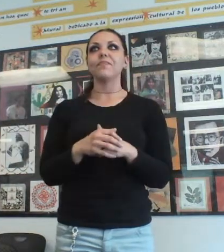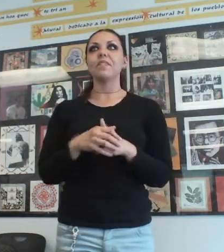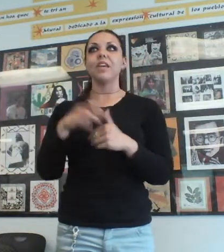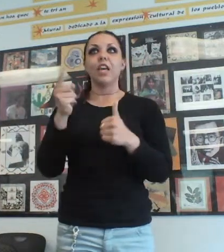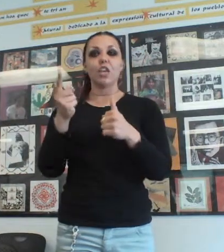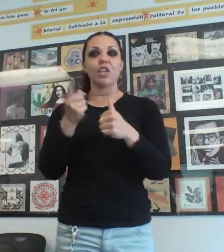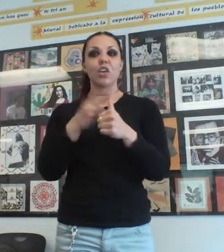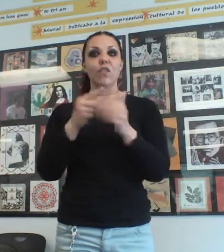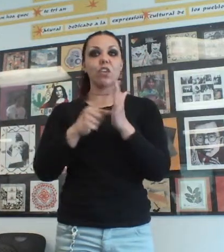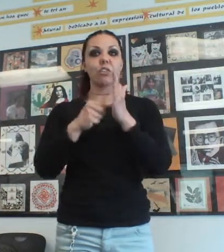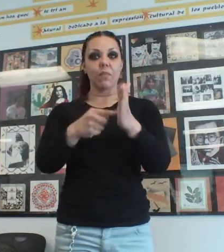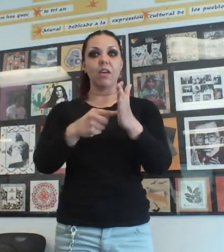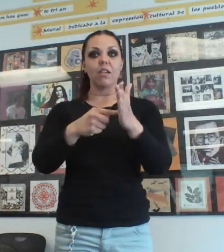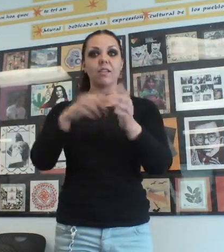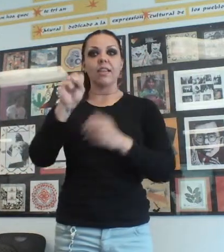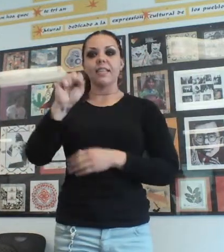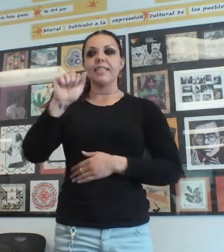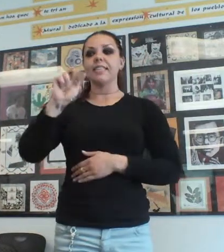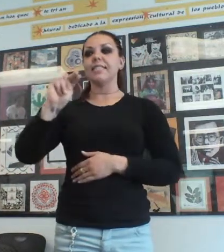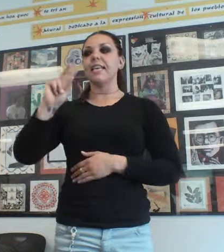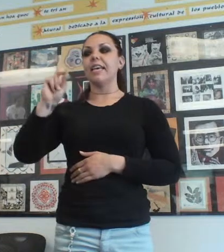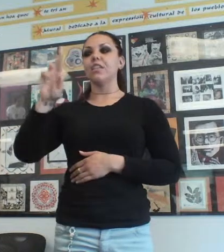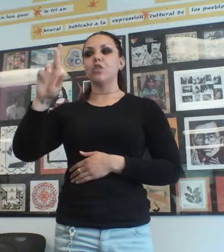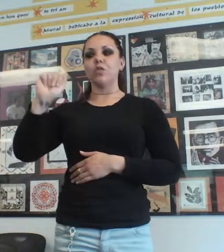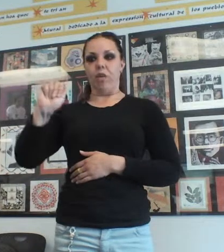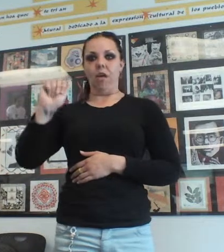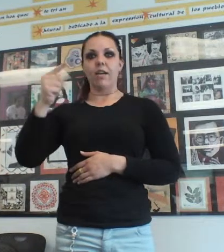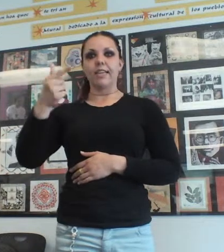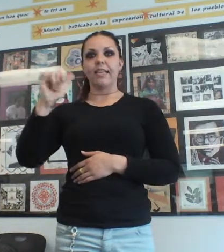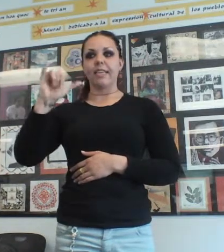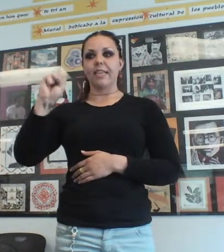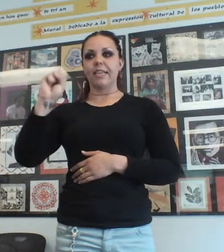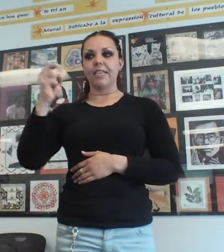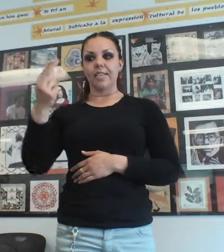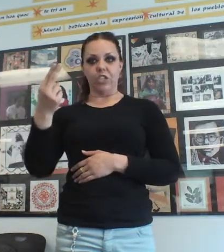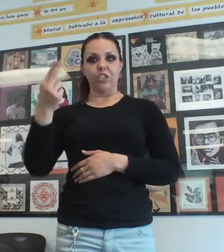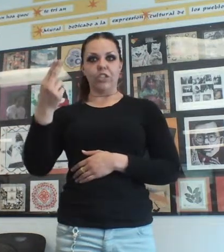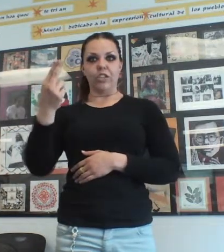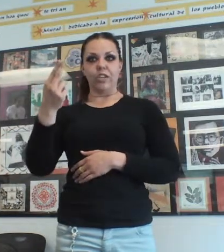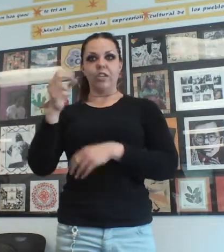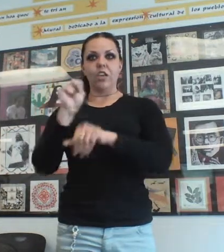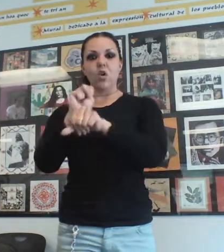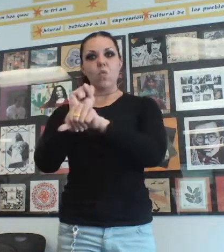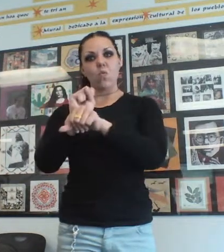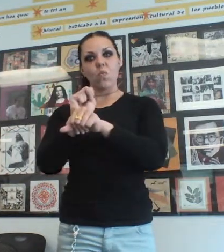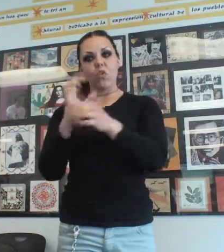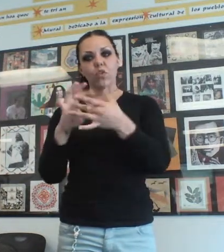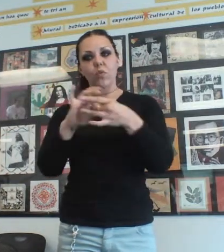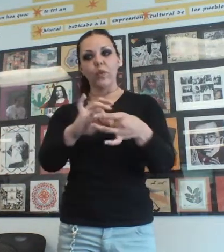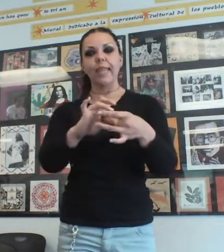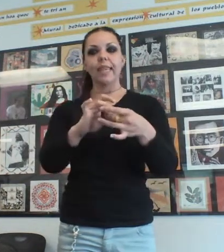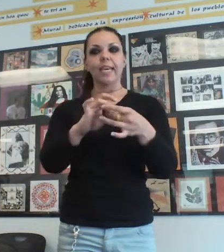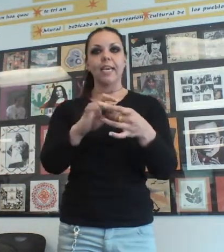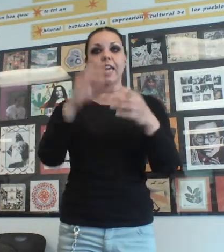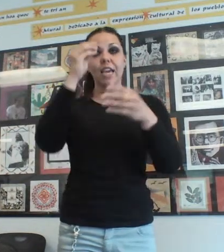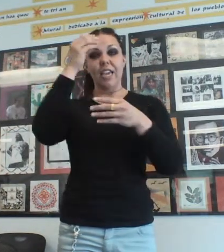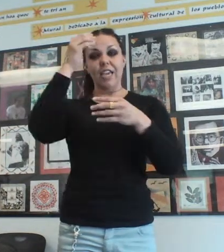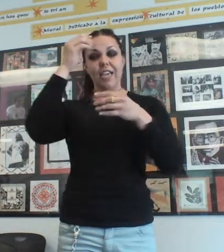Gish. Sandra Gish has done a lot of work on information processing and how that affects